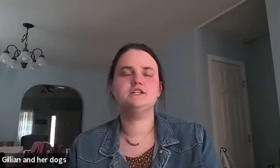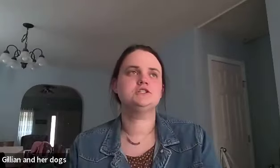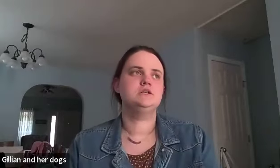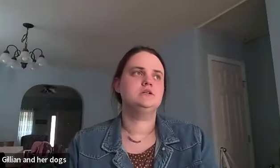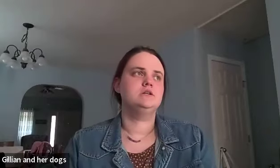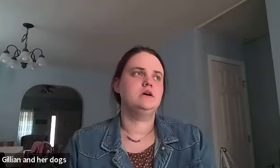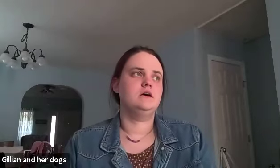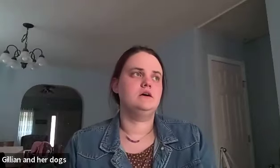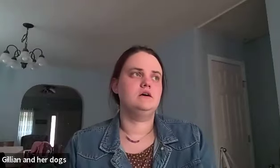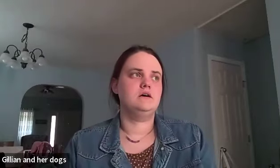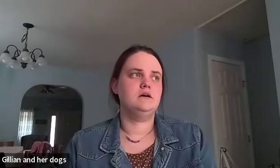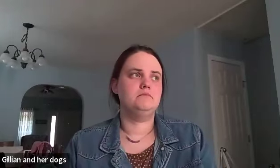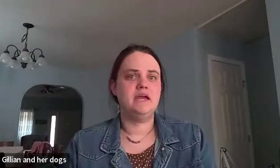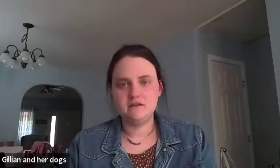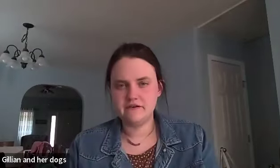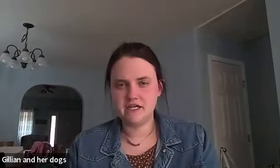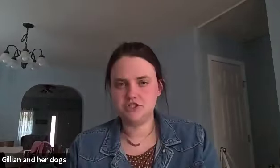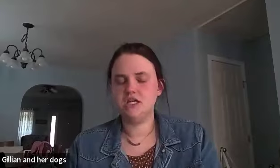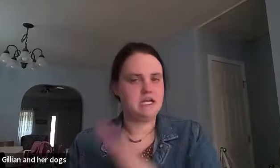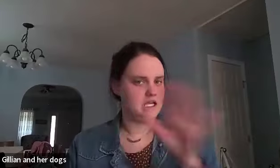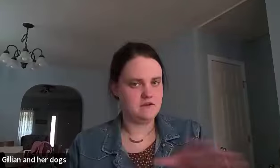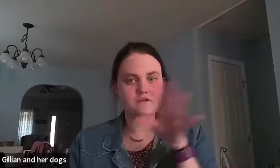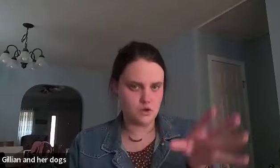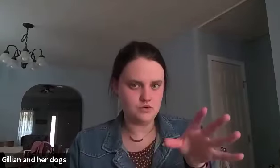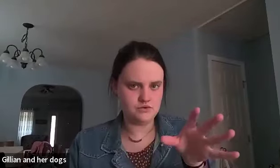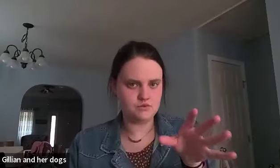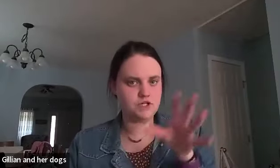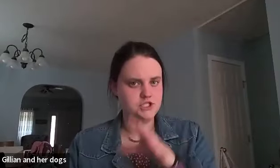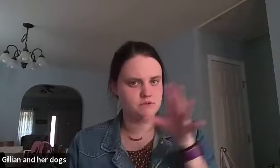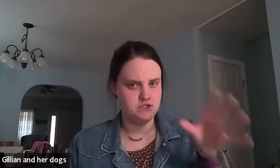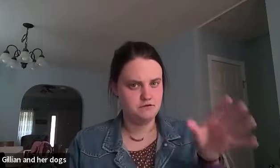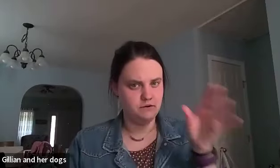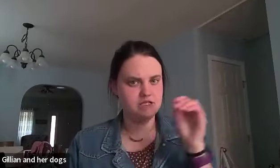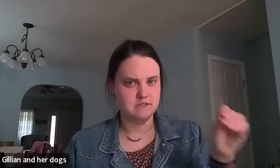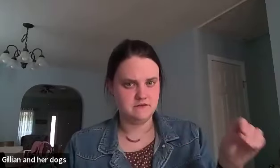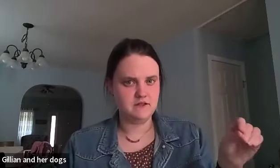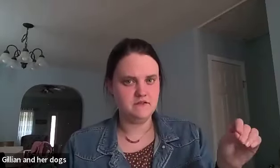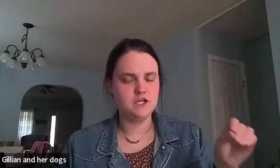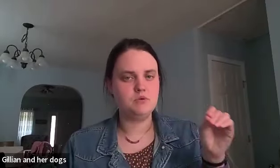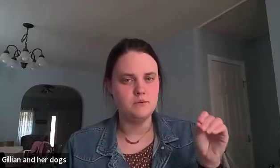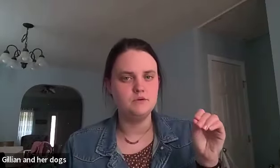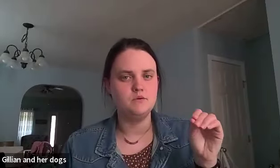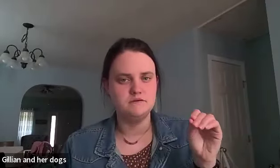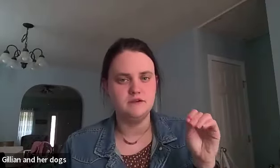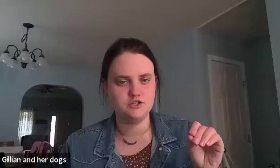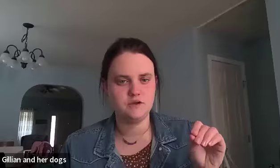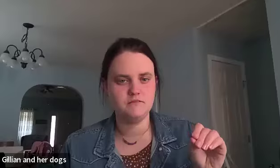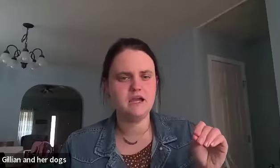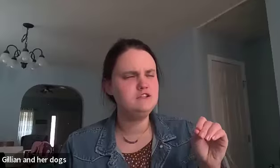goldfish, beta fish, any of those, what you would do for being specific like that, you probably would want to finger spell. I do know